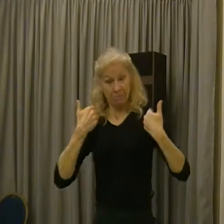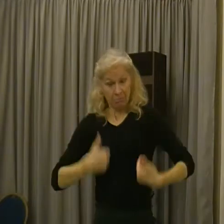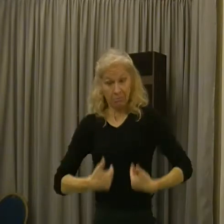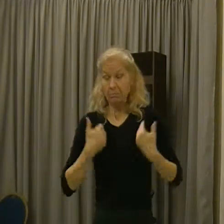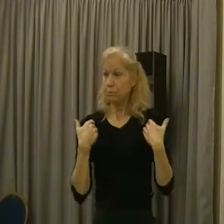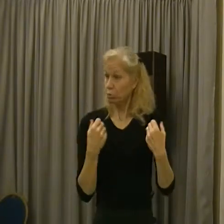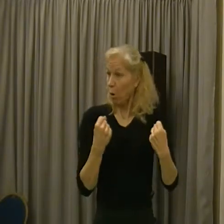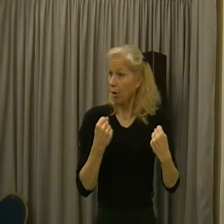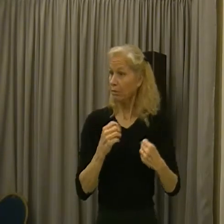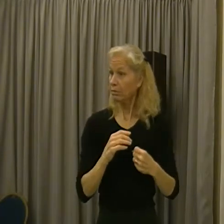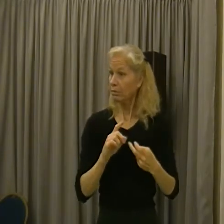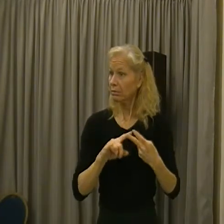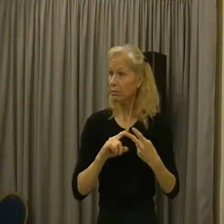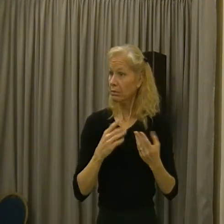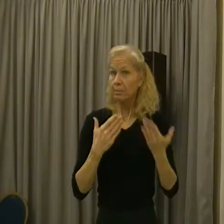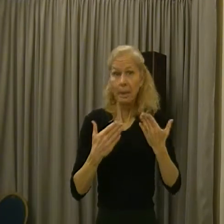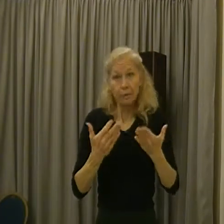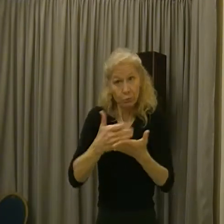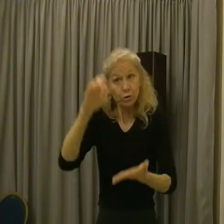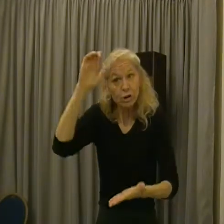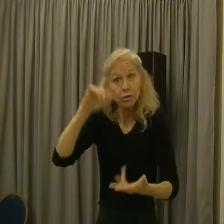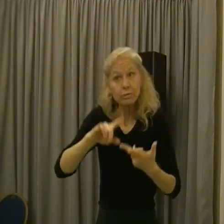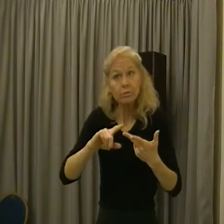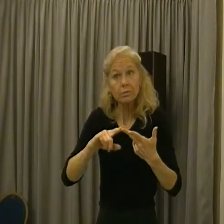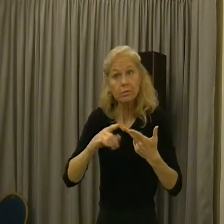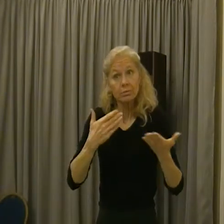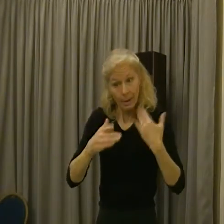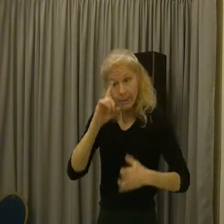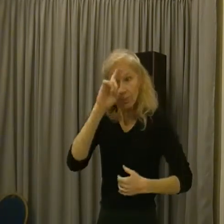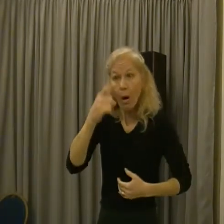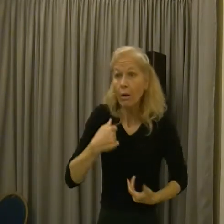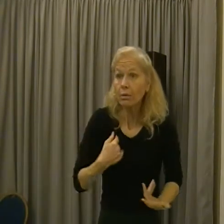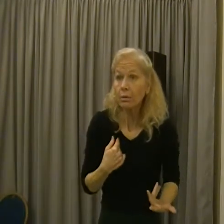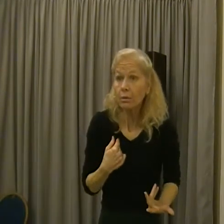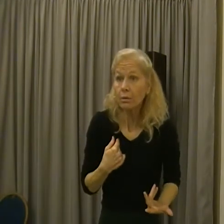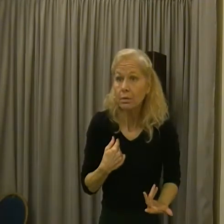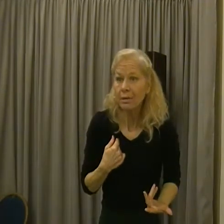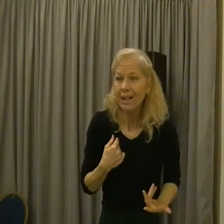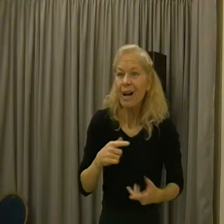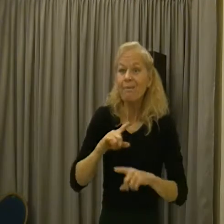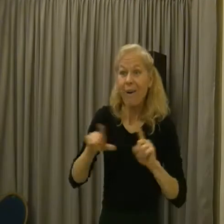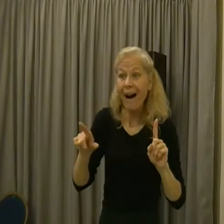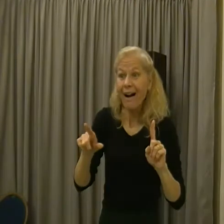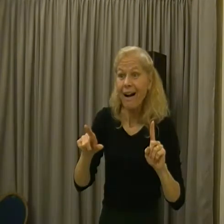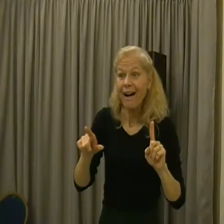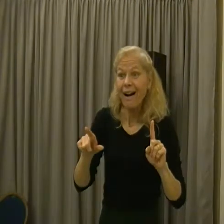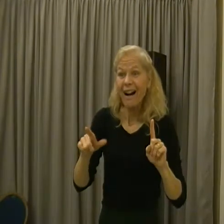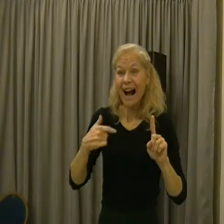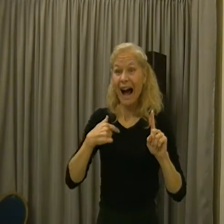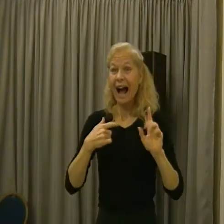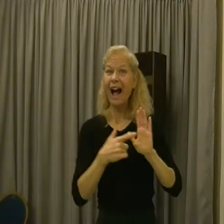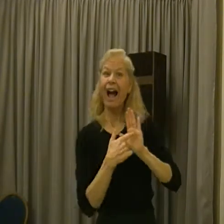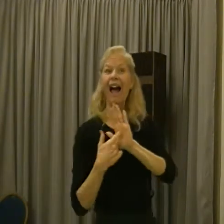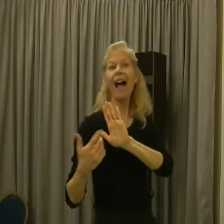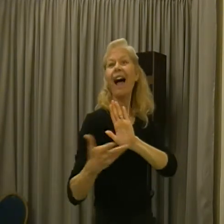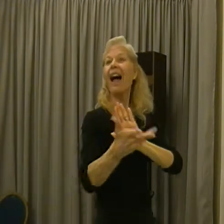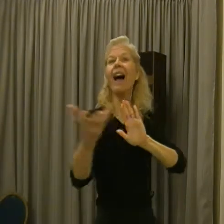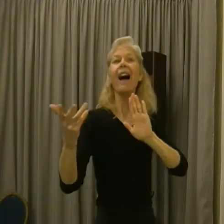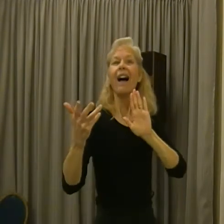But we lose the best if we think that, you know, that we're all that. And something that God has given us is